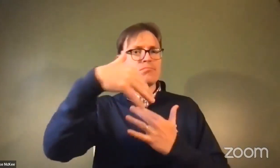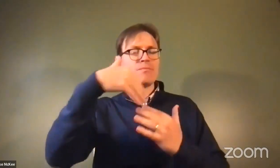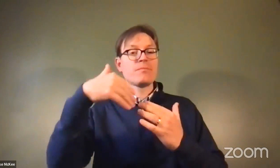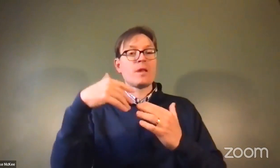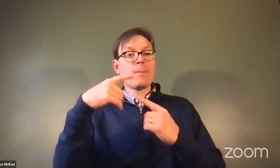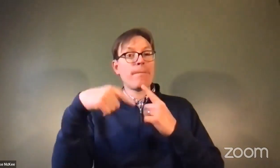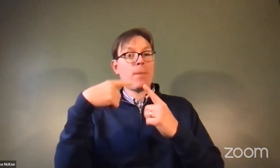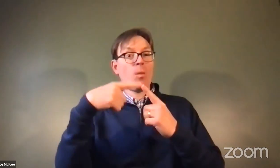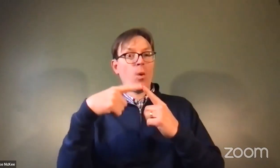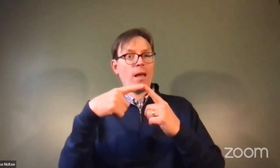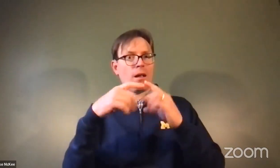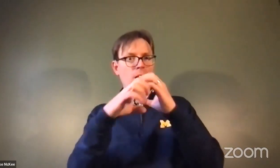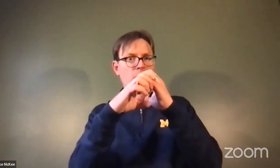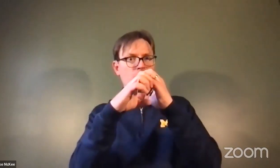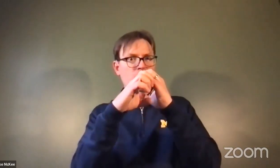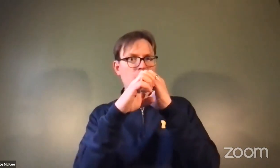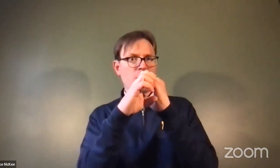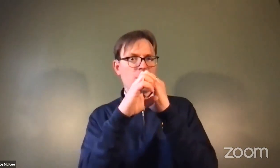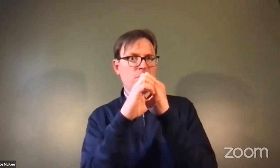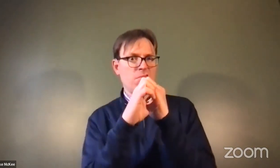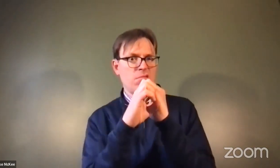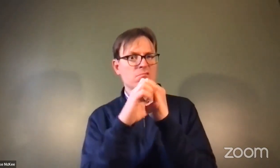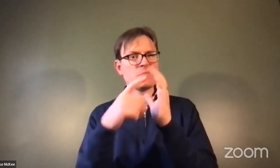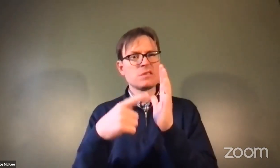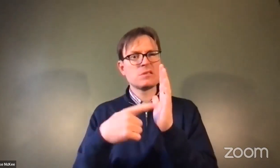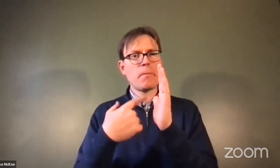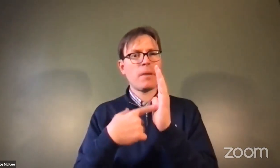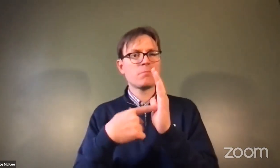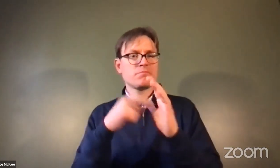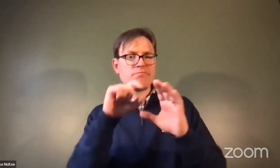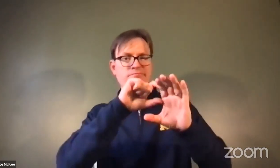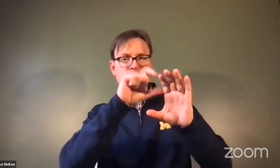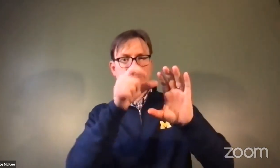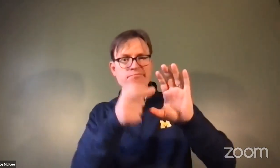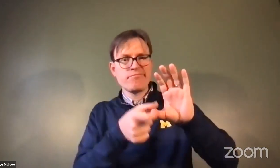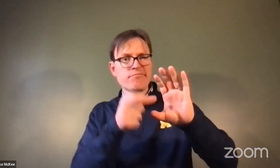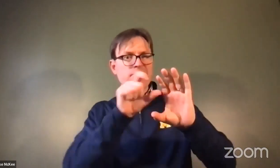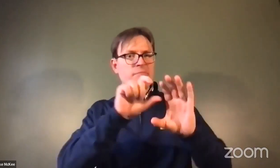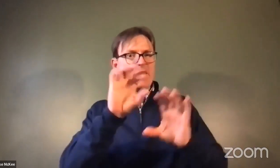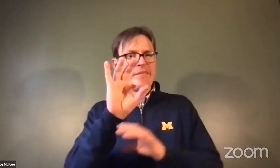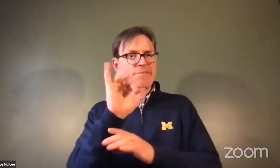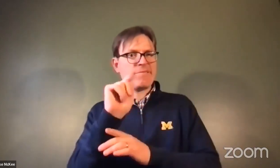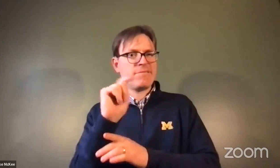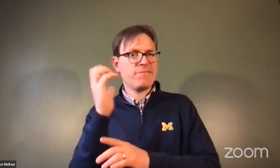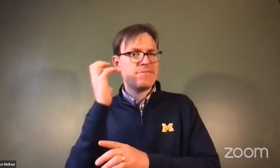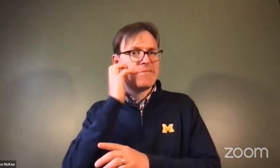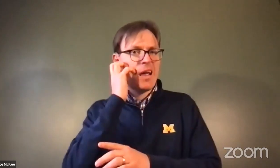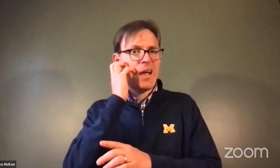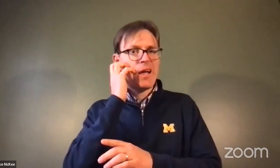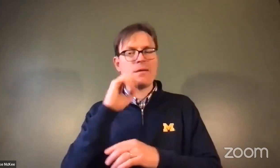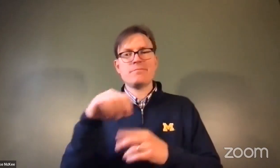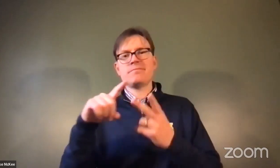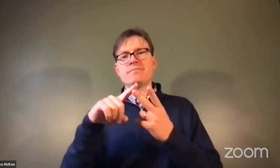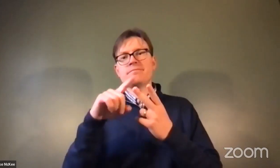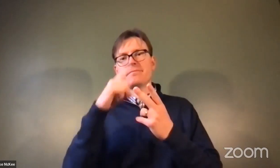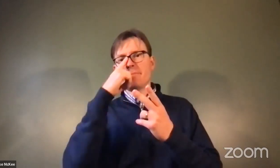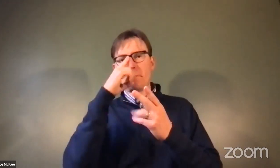easily through those pipes as it circulates. But sometimes they get constricted. Sometimes